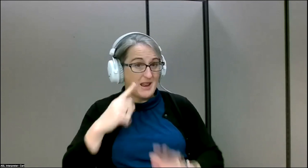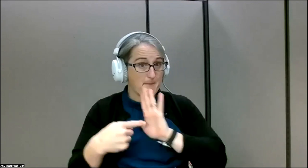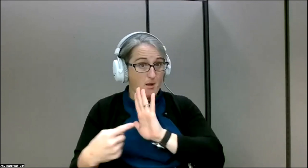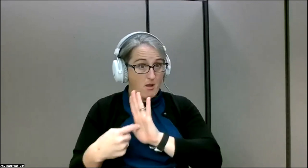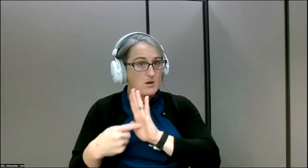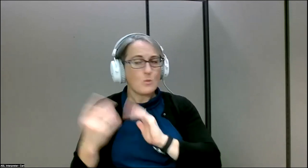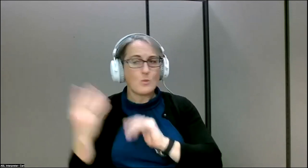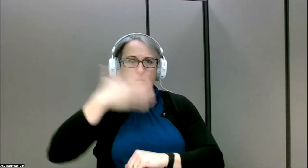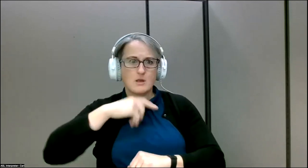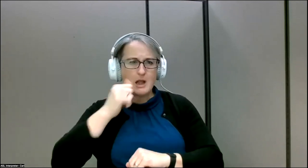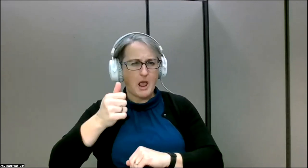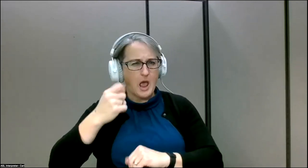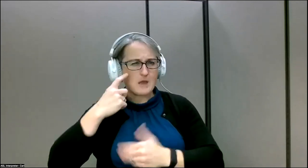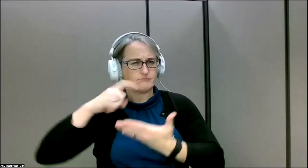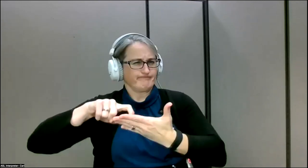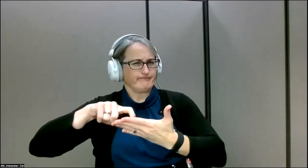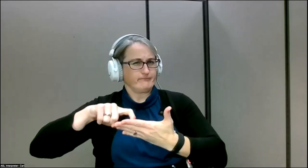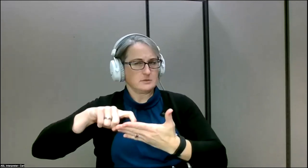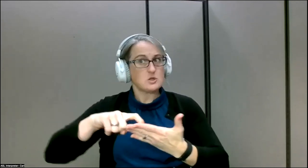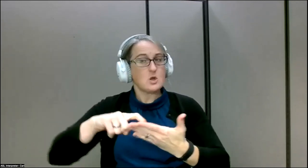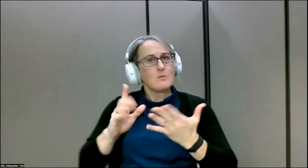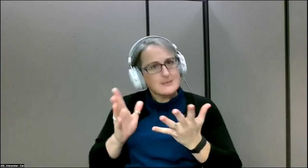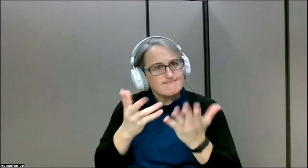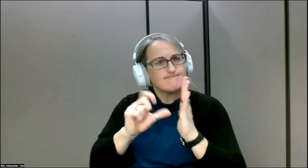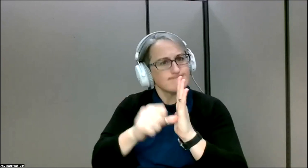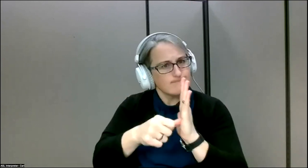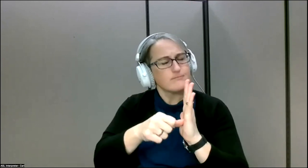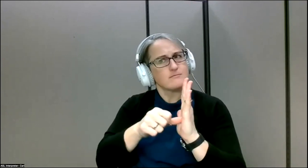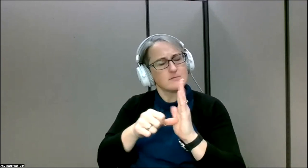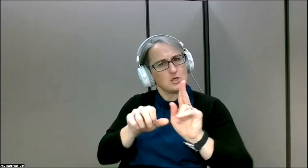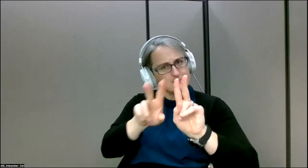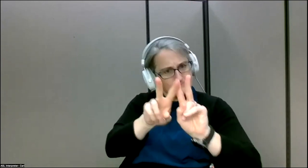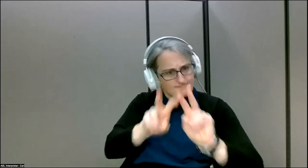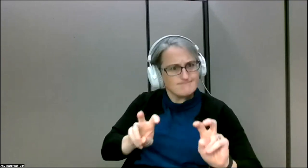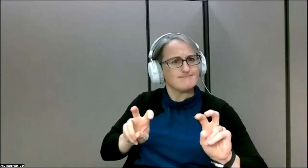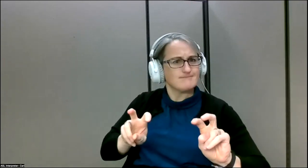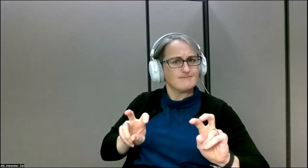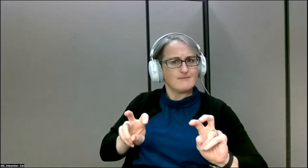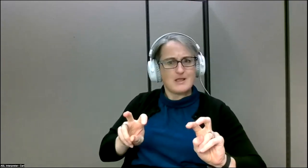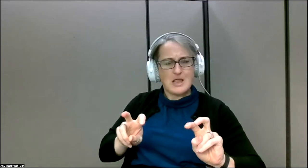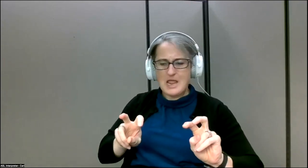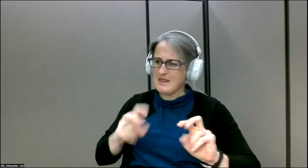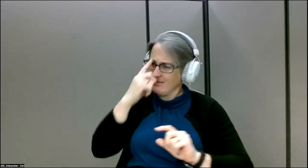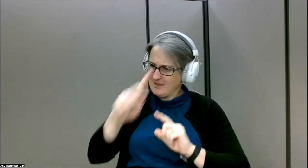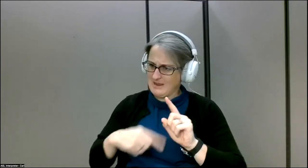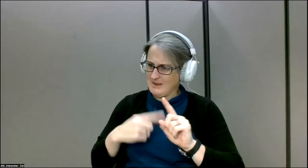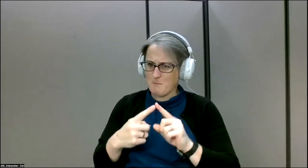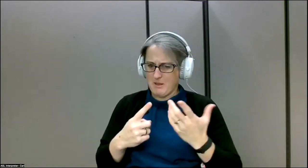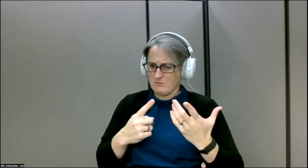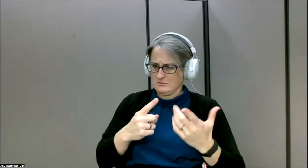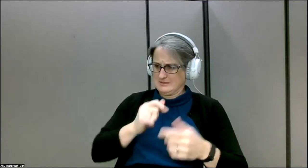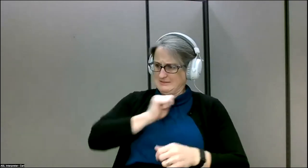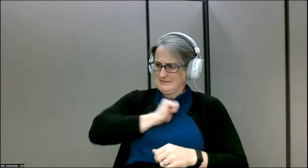critical piece of the generalist intervention model, and just maintain that that lens of cultural humility. It's an